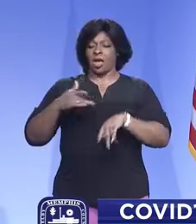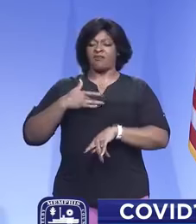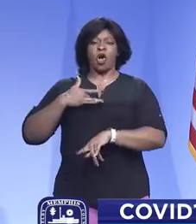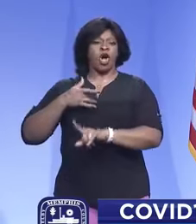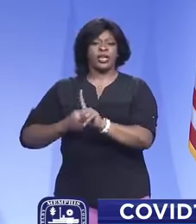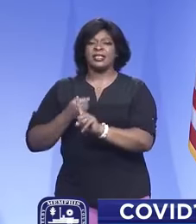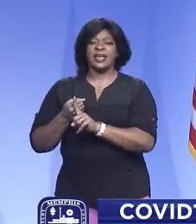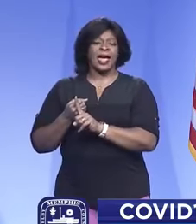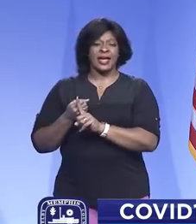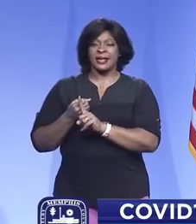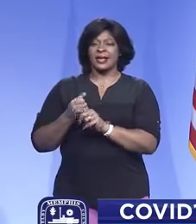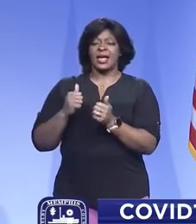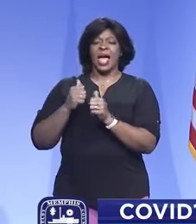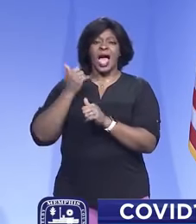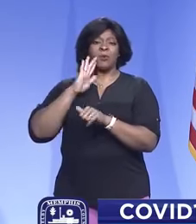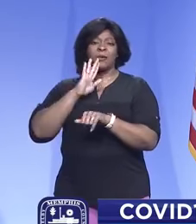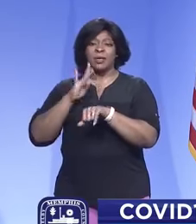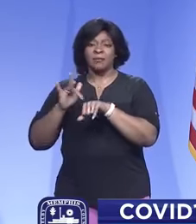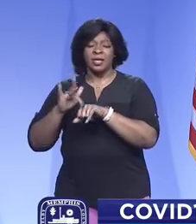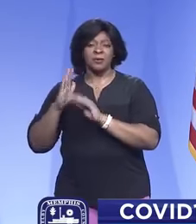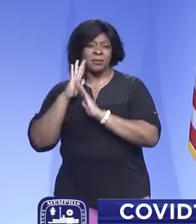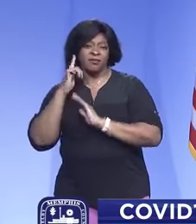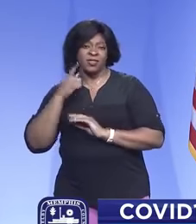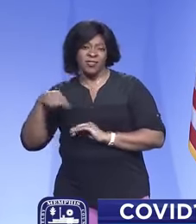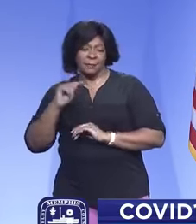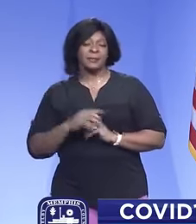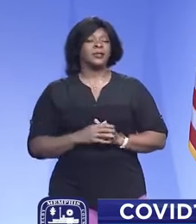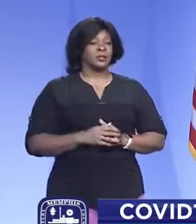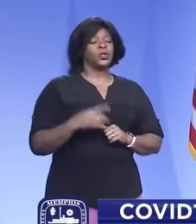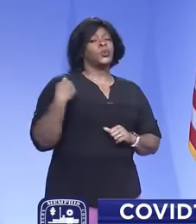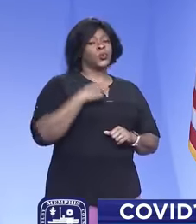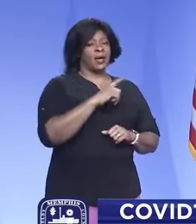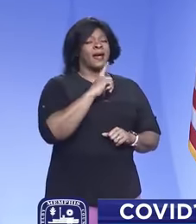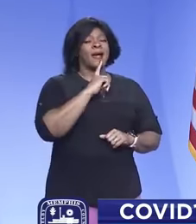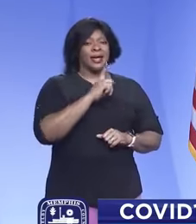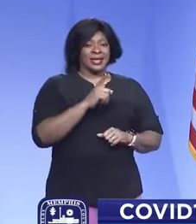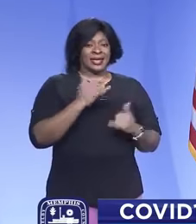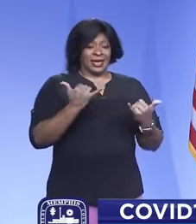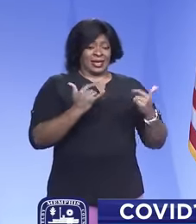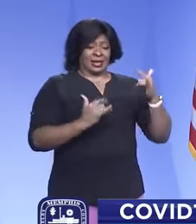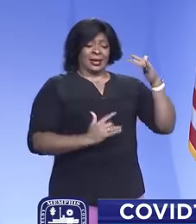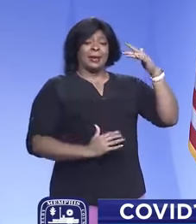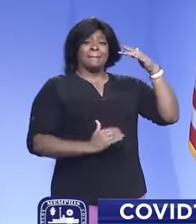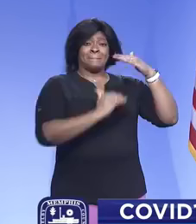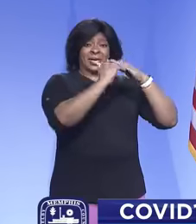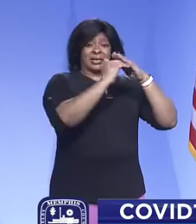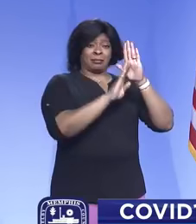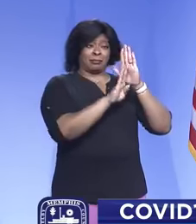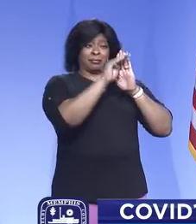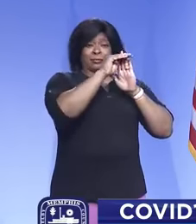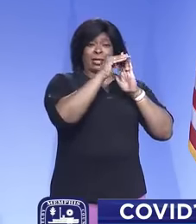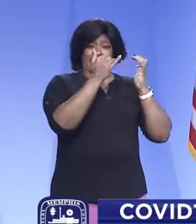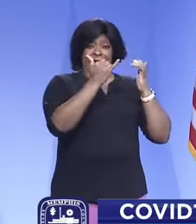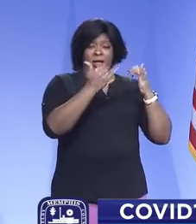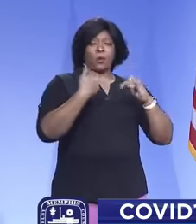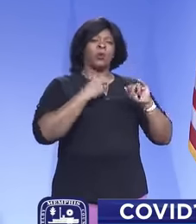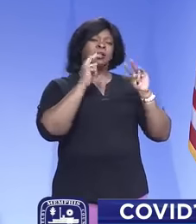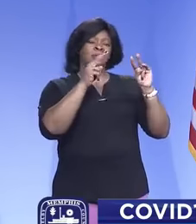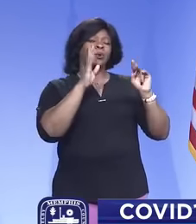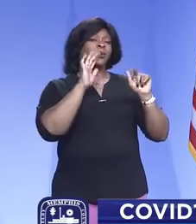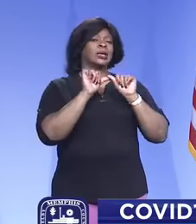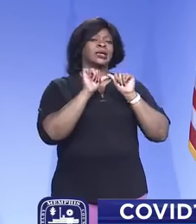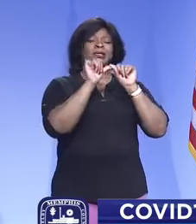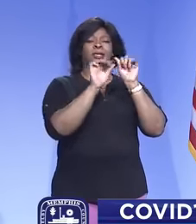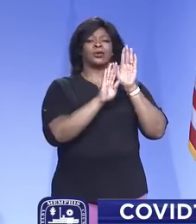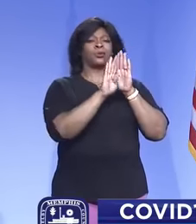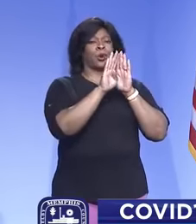they, have a bed available for them? Thank you. So we are actually at a peak right now, but we do anticipate that to continue